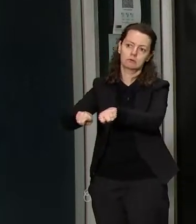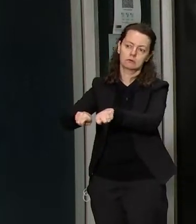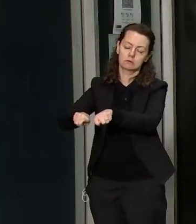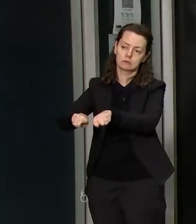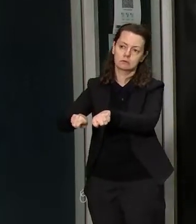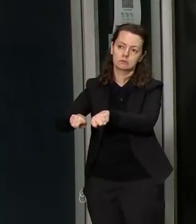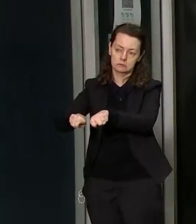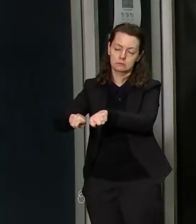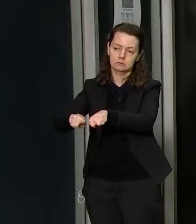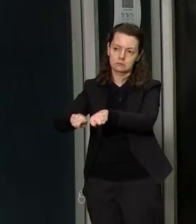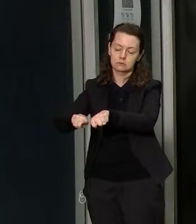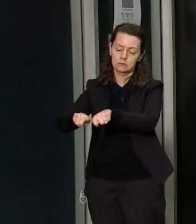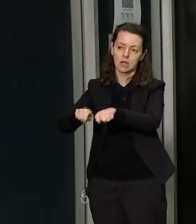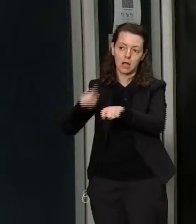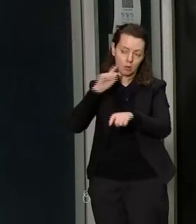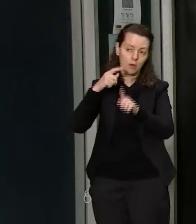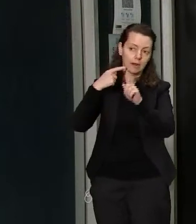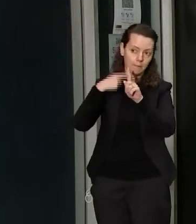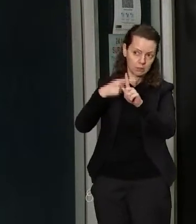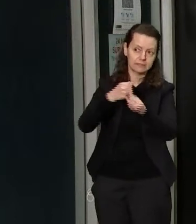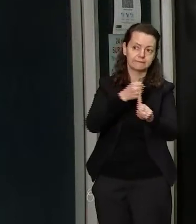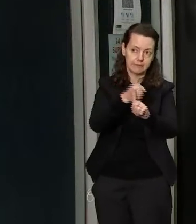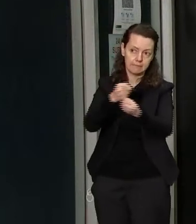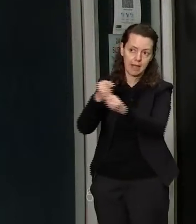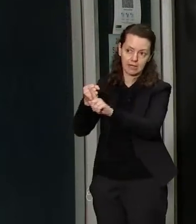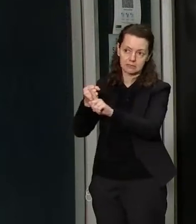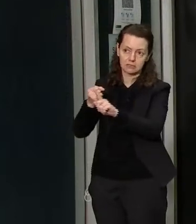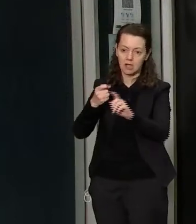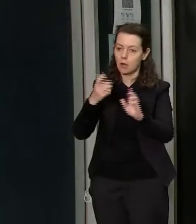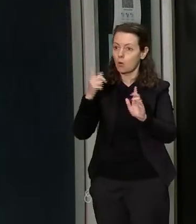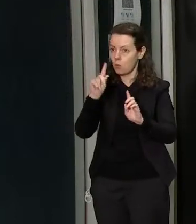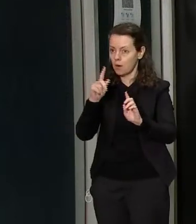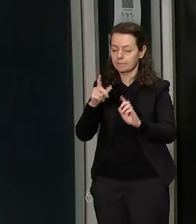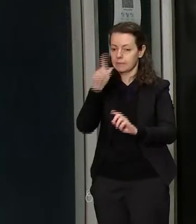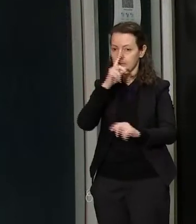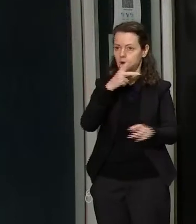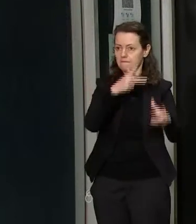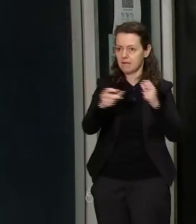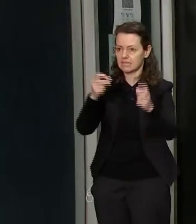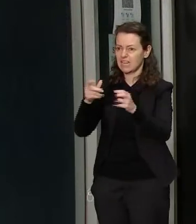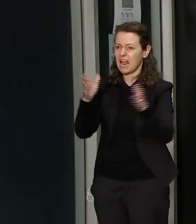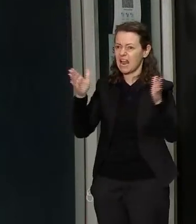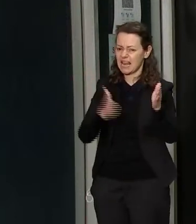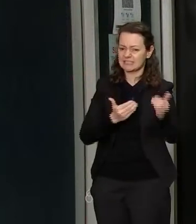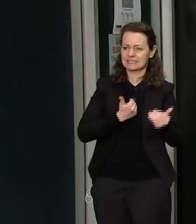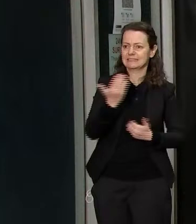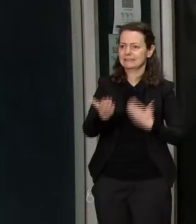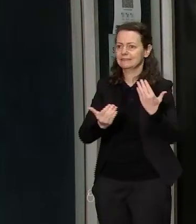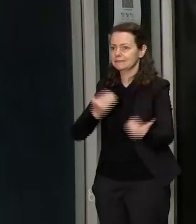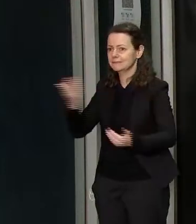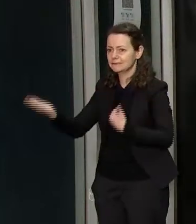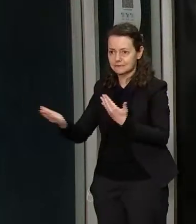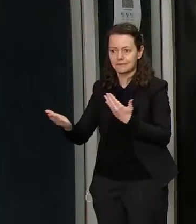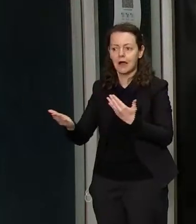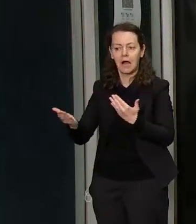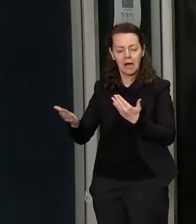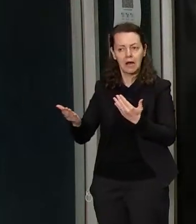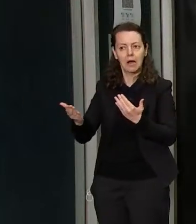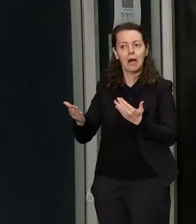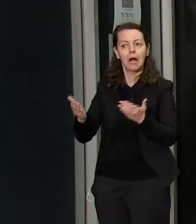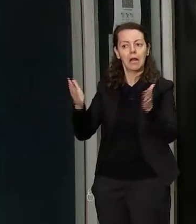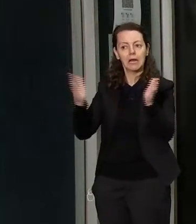vaccinated, then that does have a positive impact on the transmission of the virus and the impact of our broader community in terms